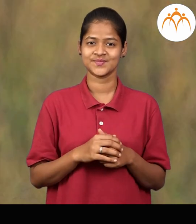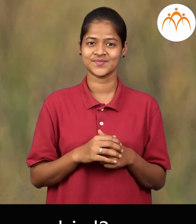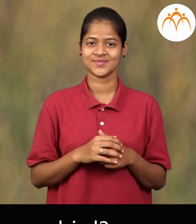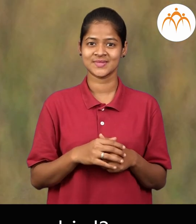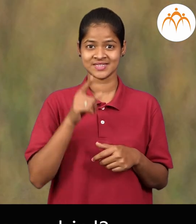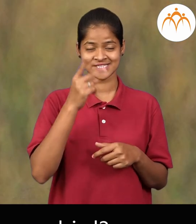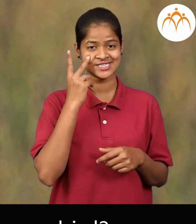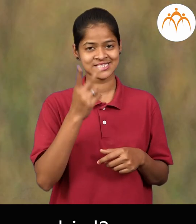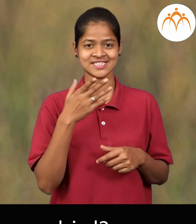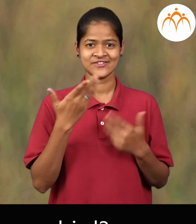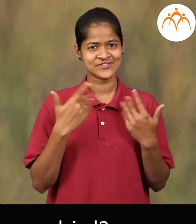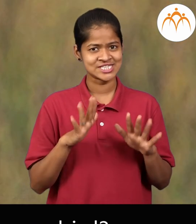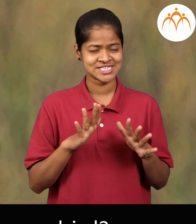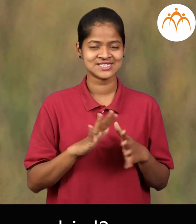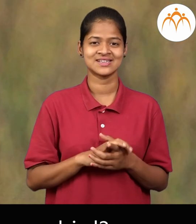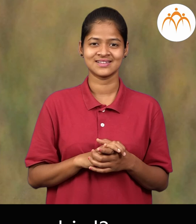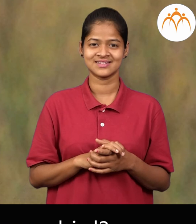Have you seen a saras bird?